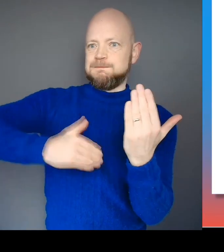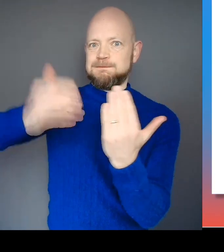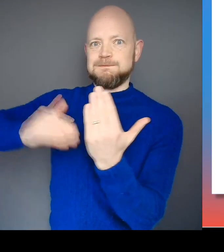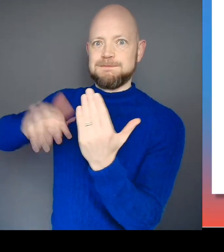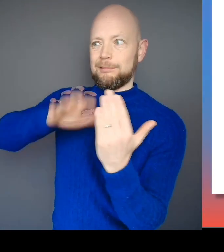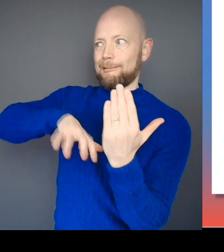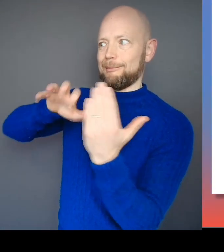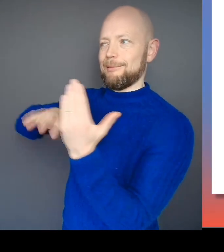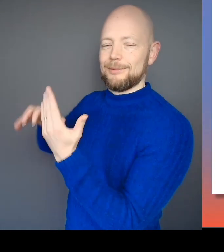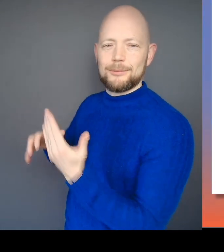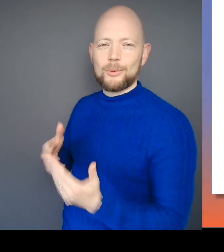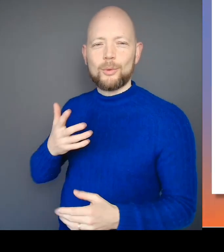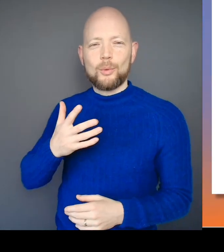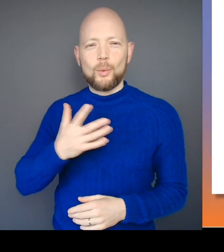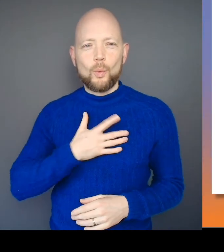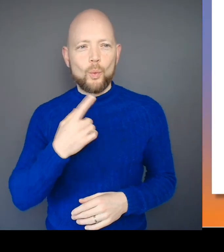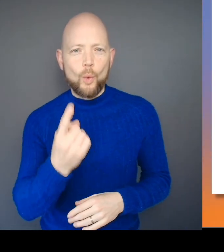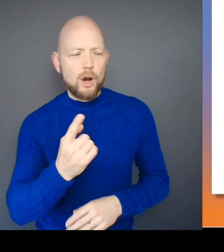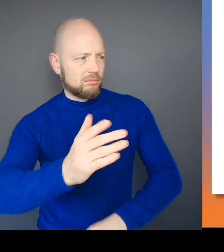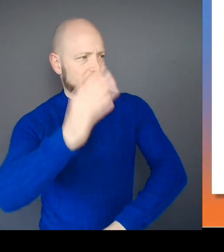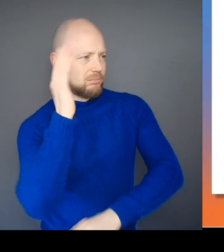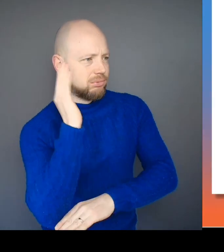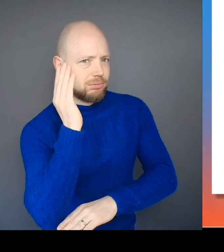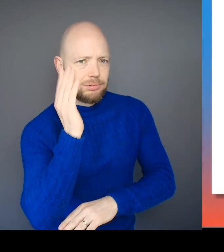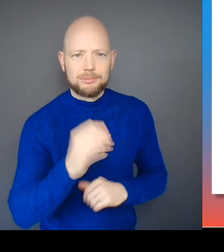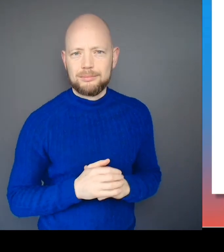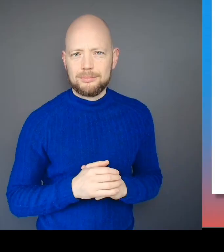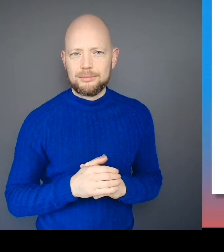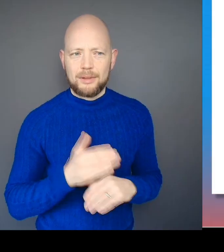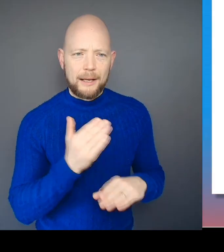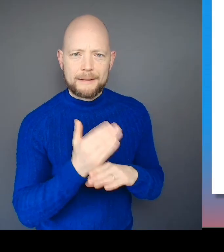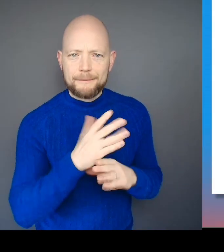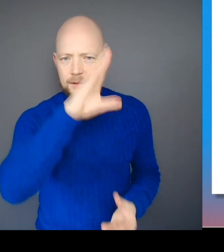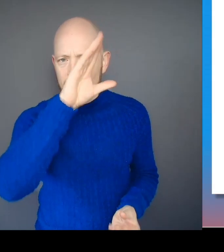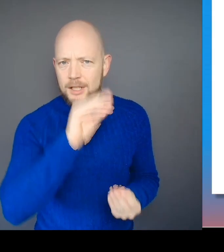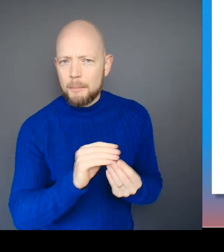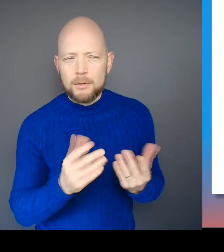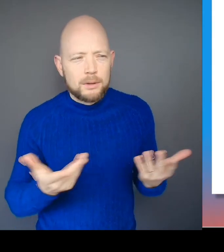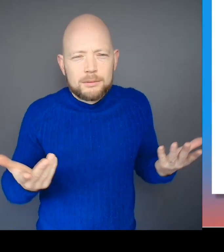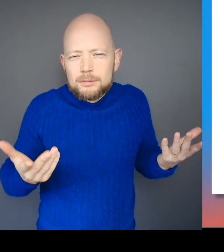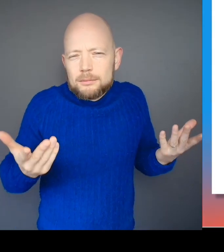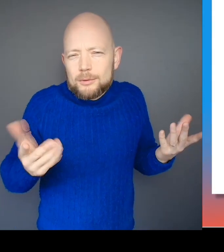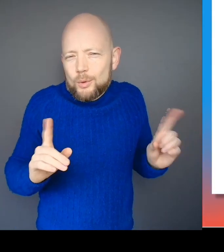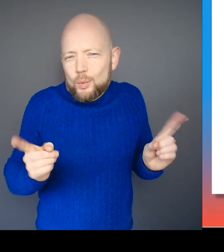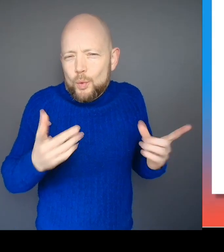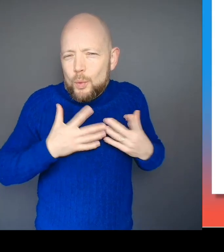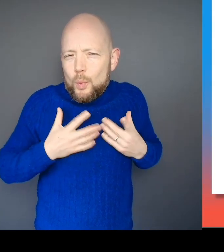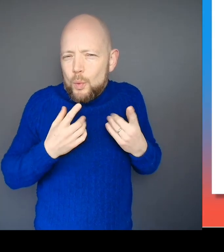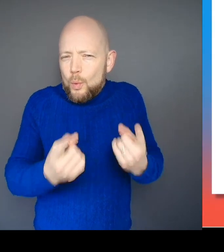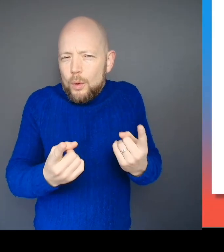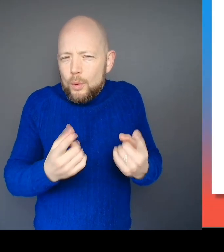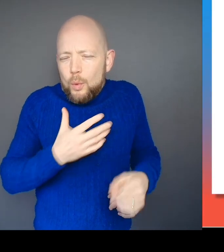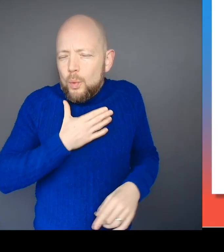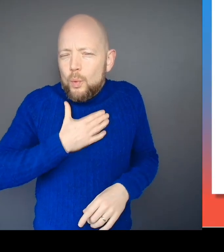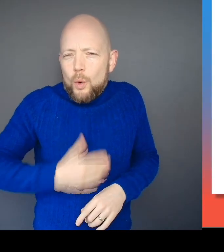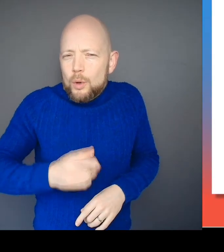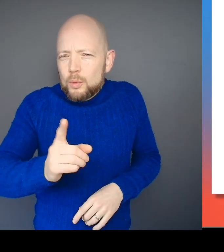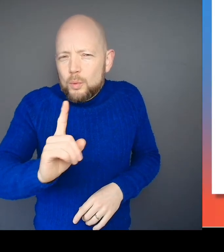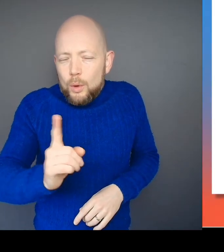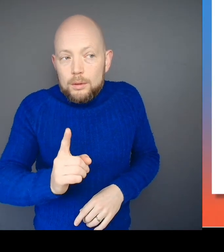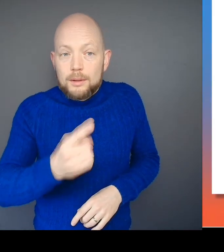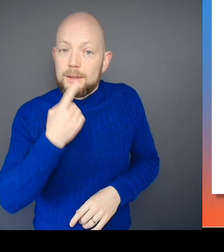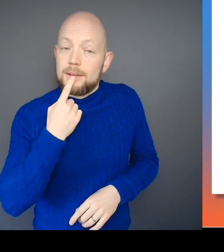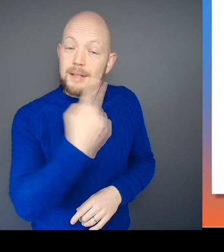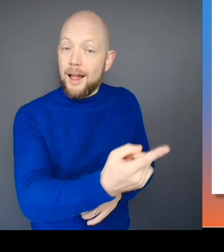300-page essay? Don't ask for a 300-page essay. Do you want an elevator pitch? Do you want a summary of the activities that are going on? So